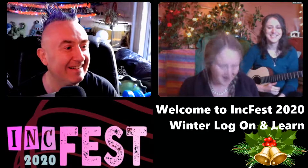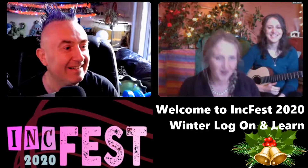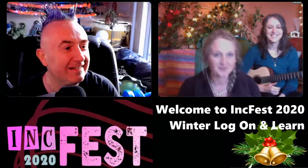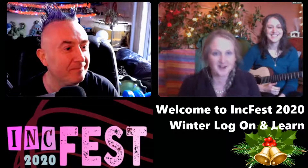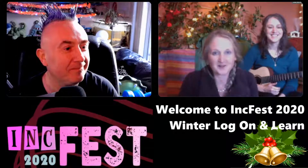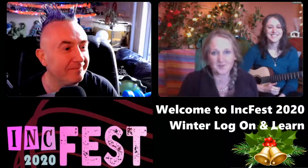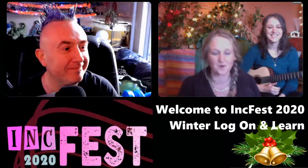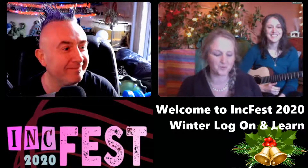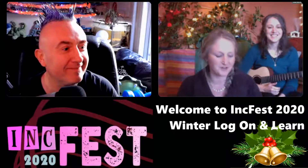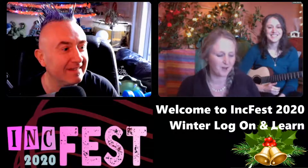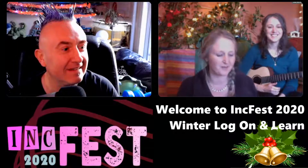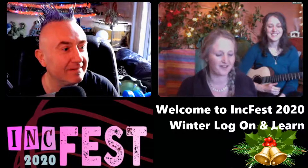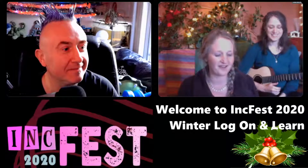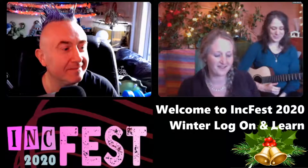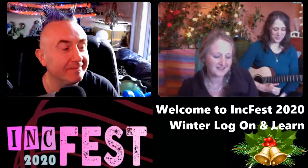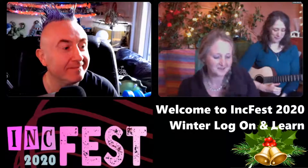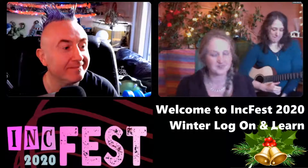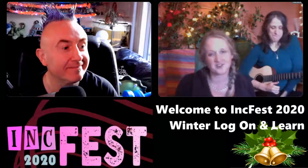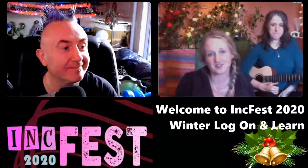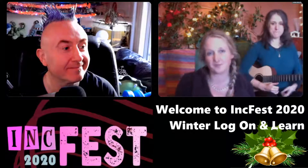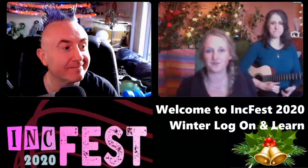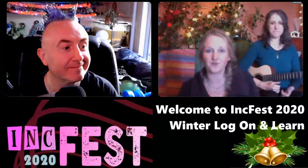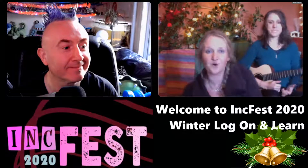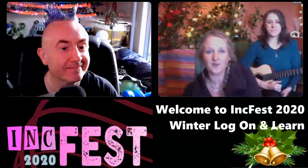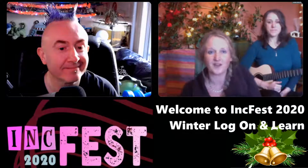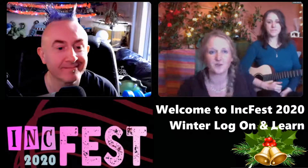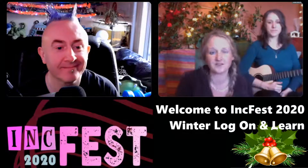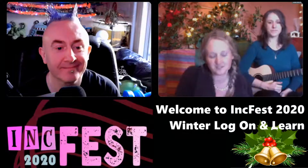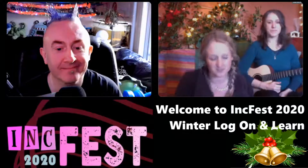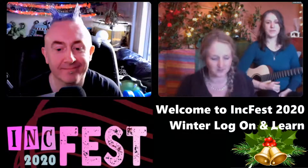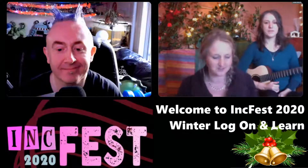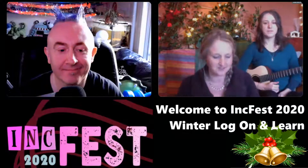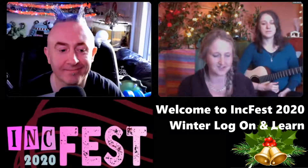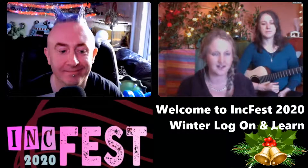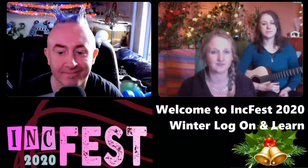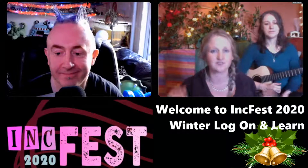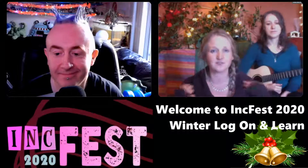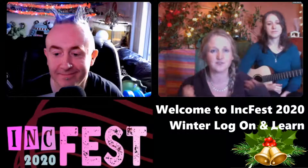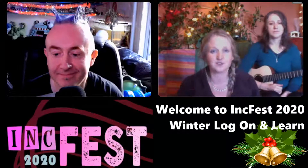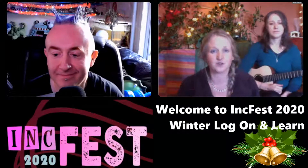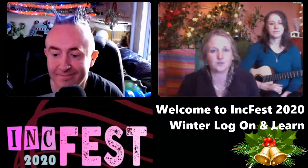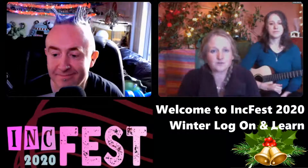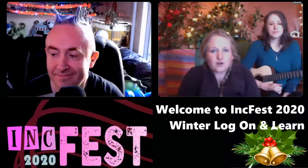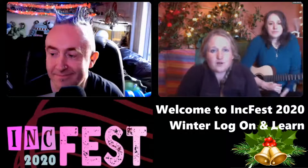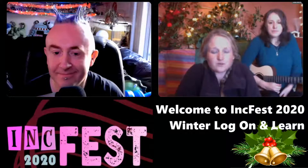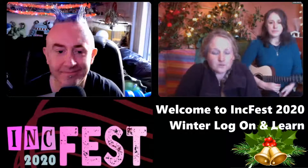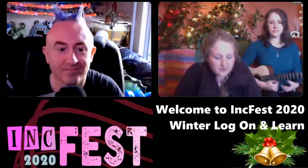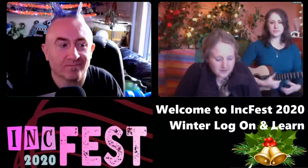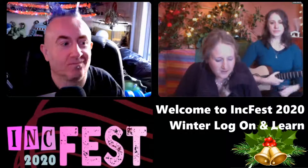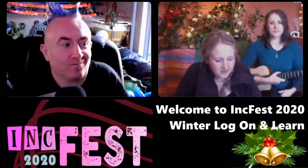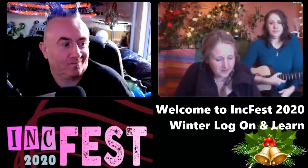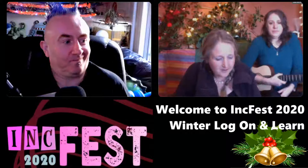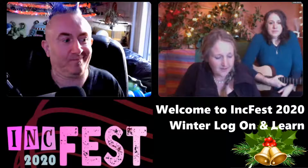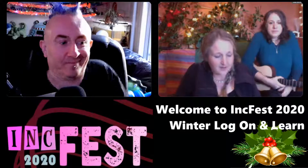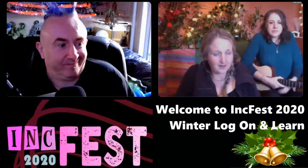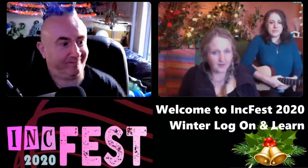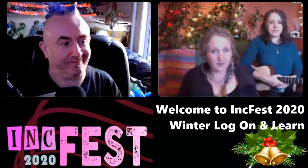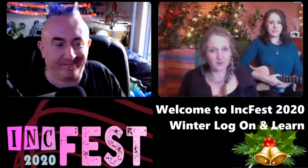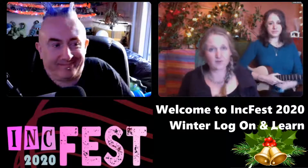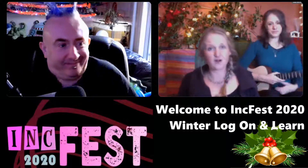I'm getting warmed up here. But just before we go into songs and sounds, just give your shoulders a roll. Give them a roll and